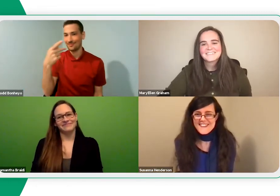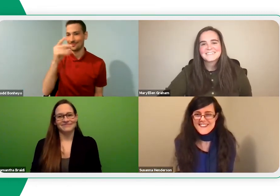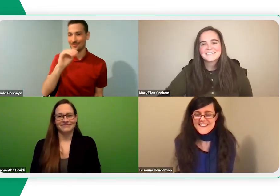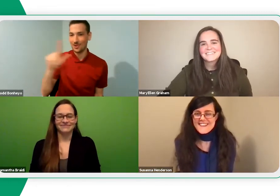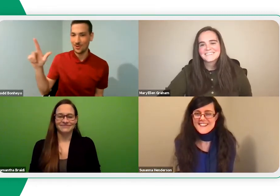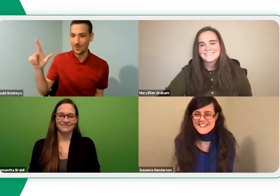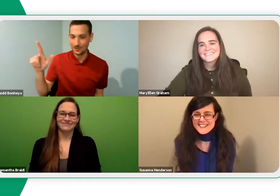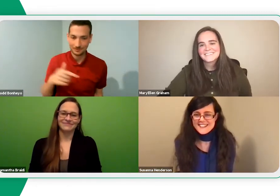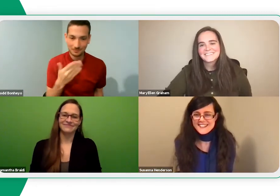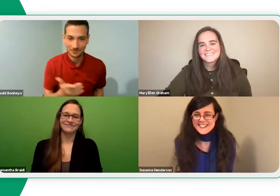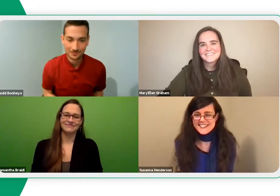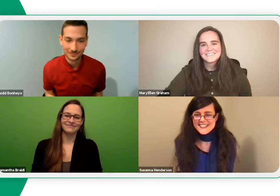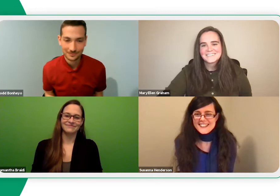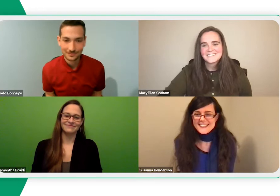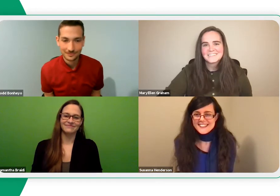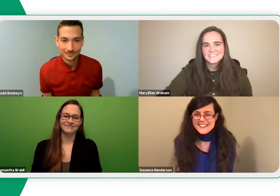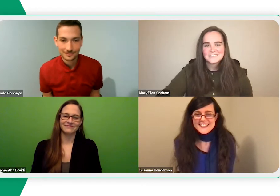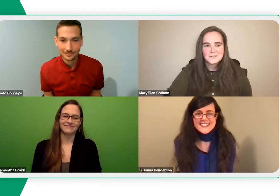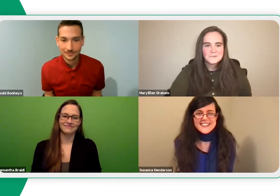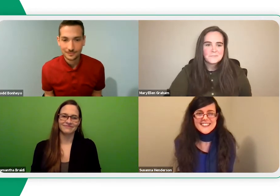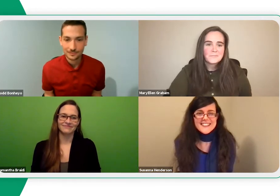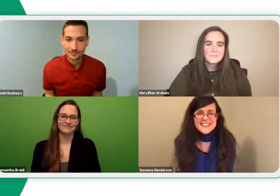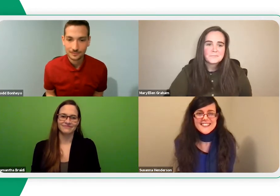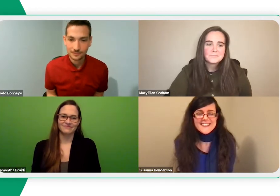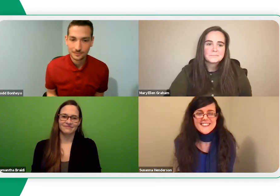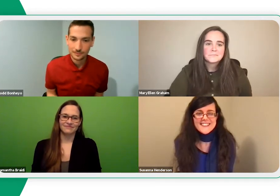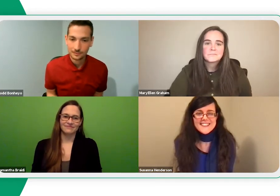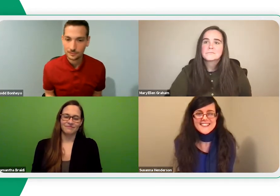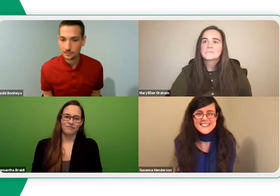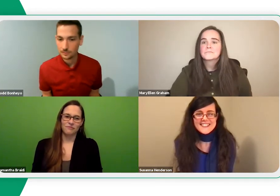poll. All right, so we've got another poll question.